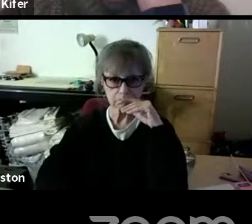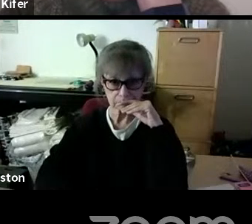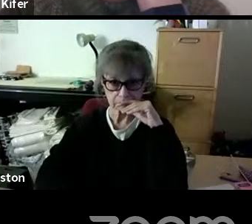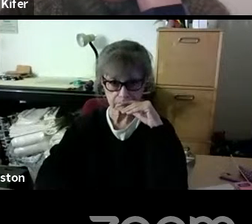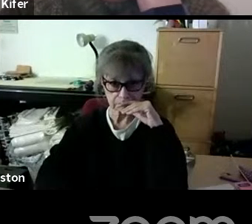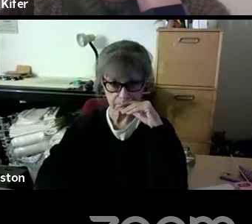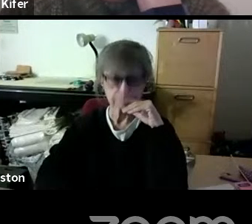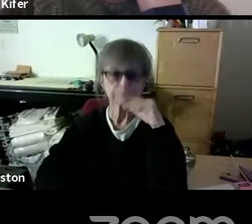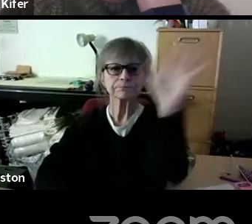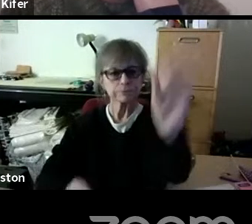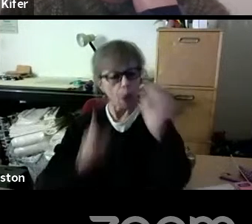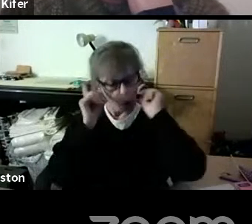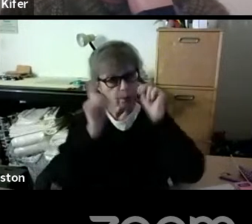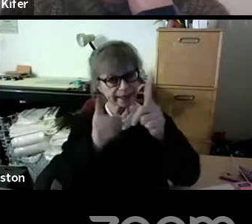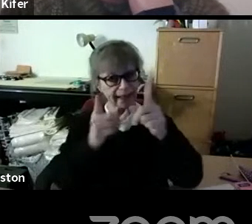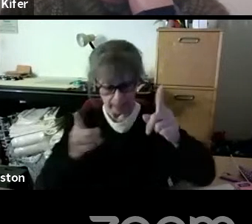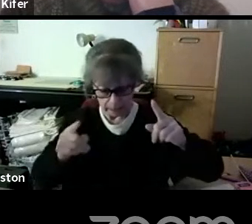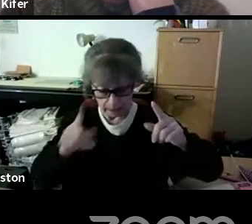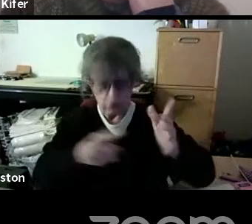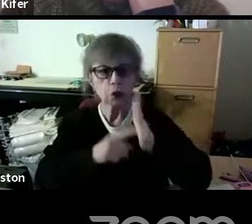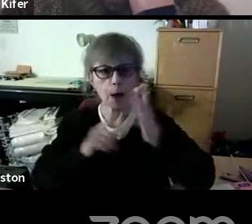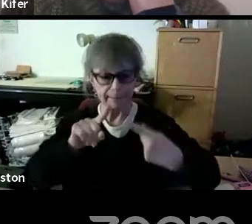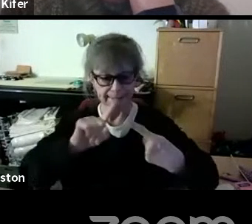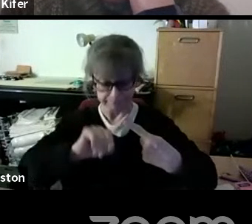Okay, go ahead.